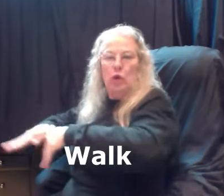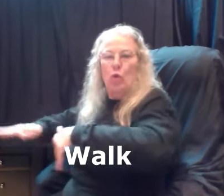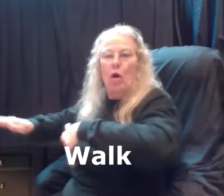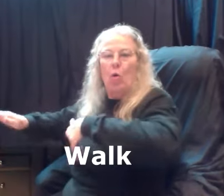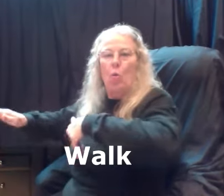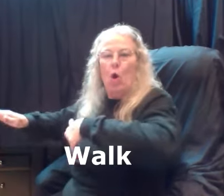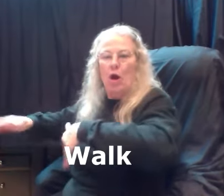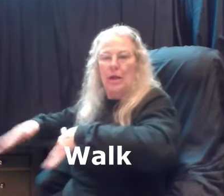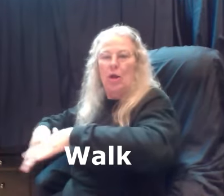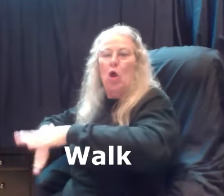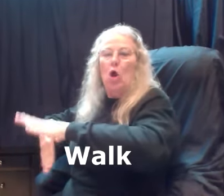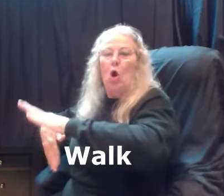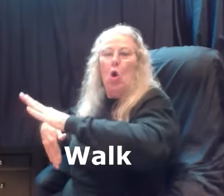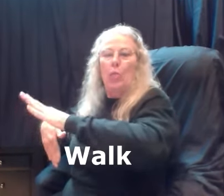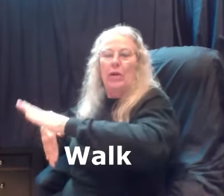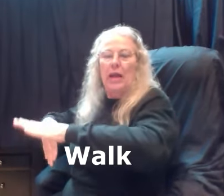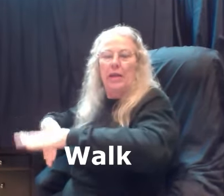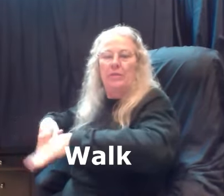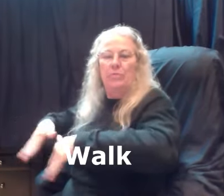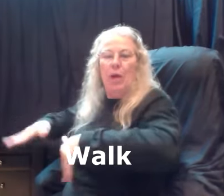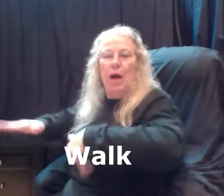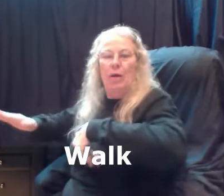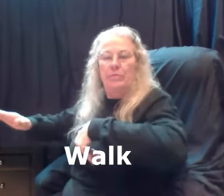are walking. Open hand, palm down.